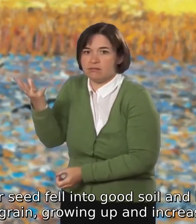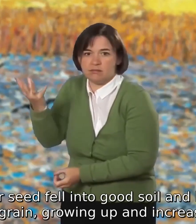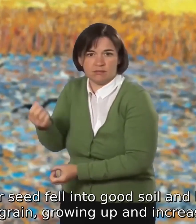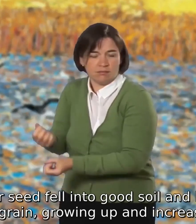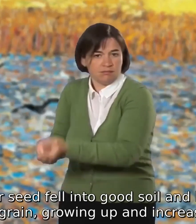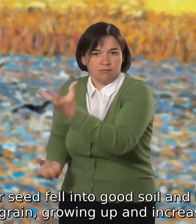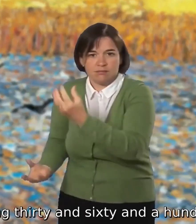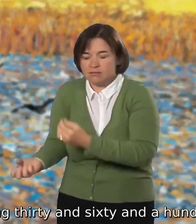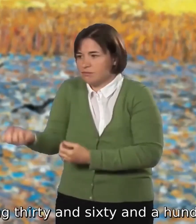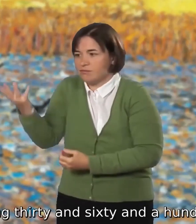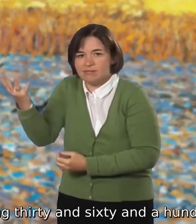increasing and yielding